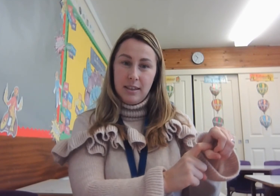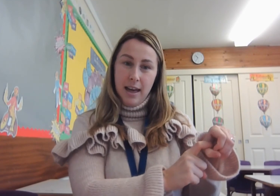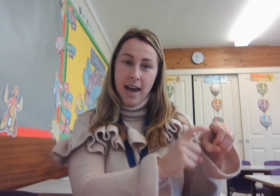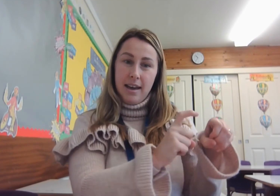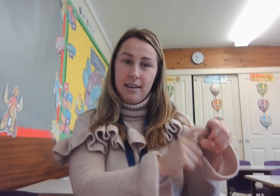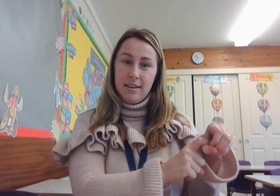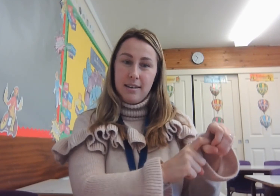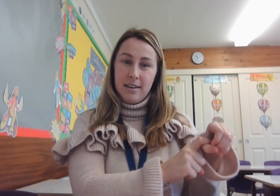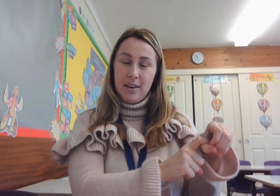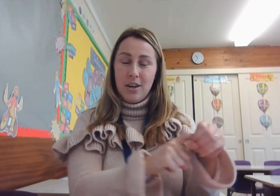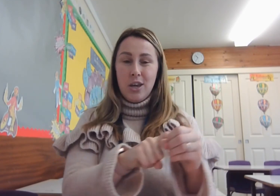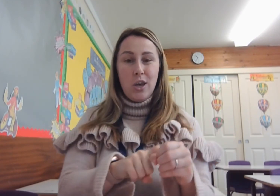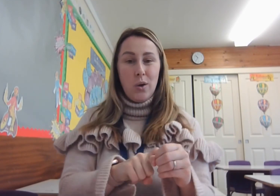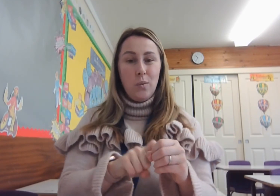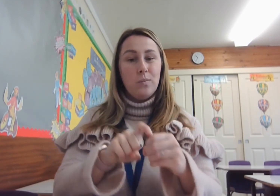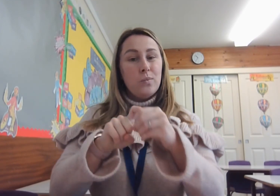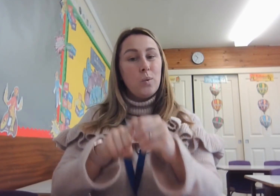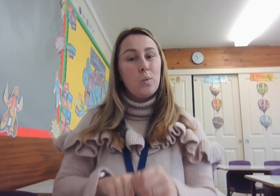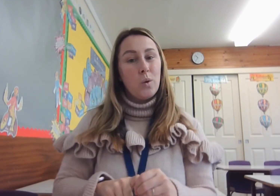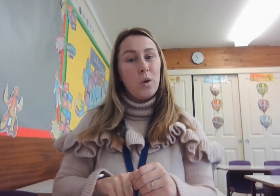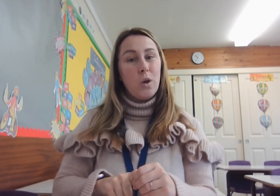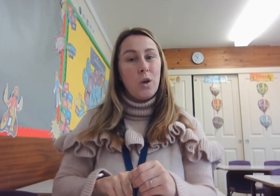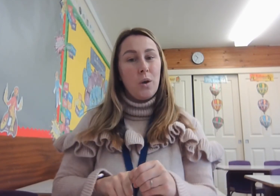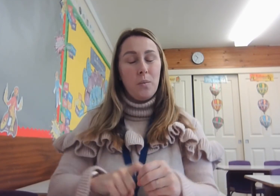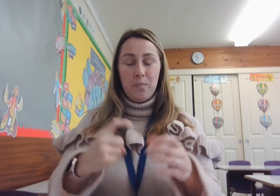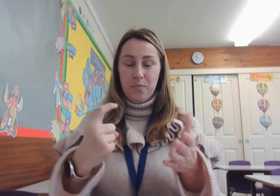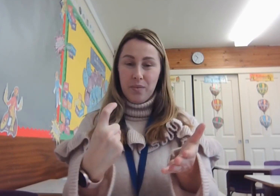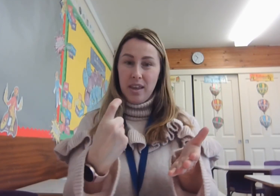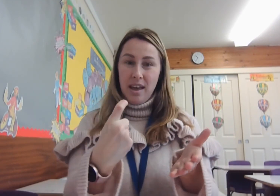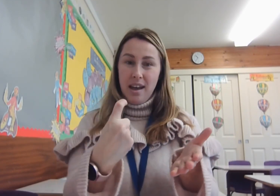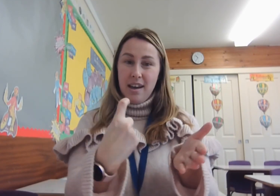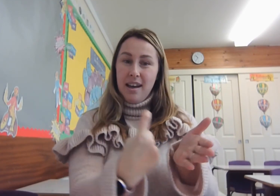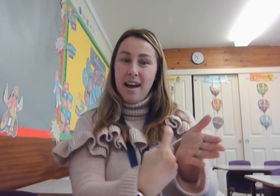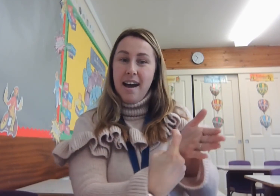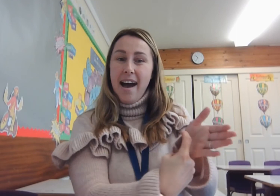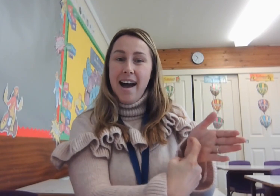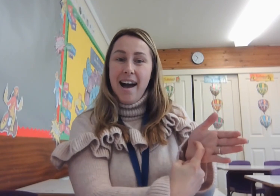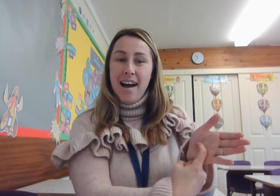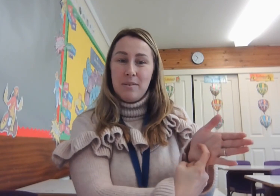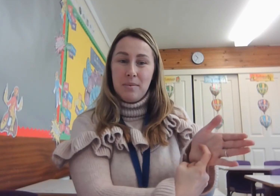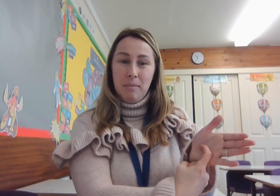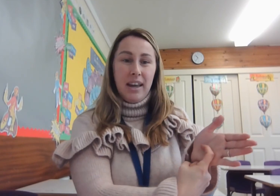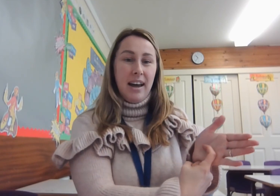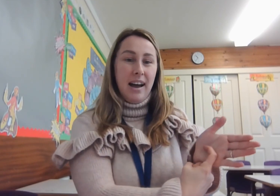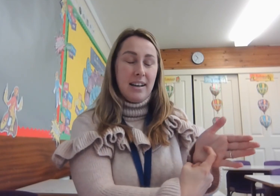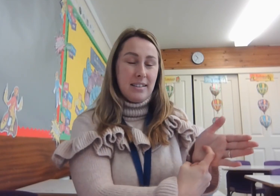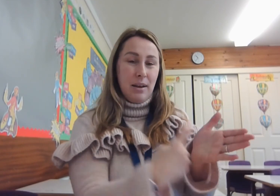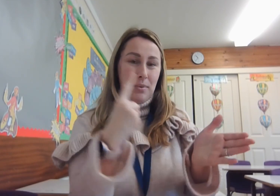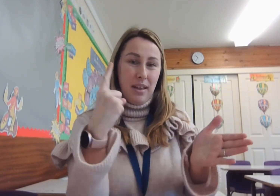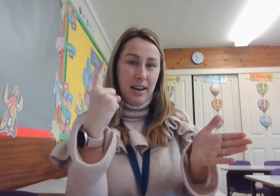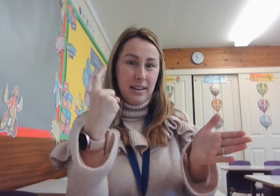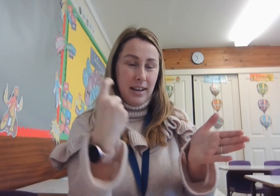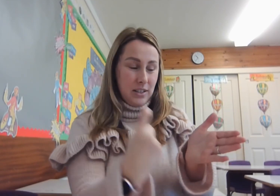there, Q, Q. R, we make an R sound with our index